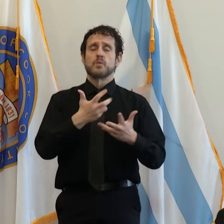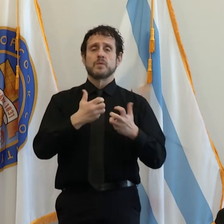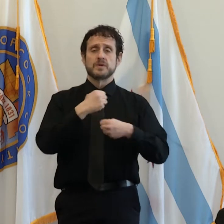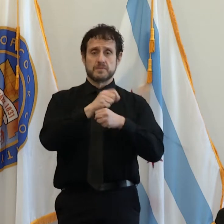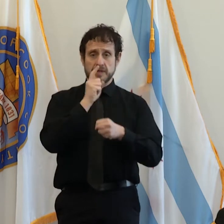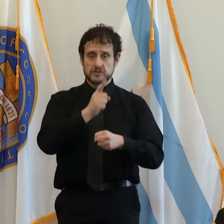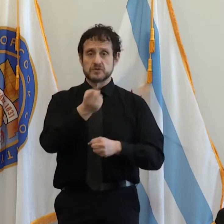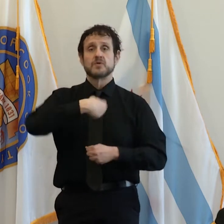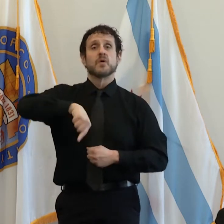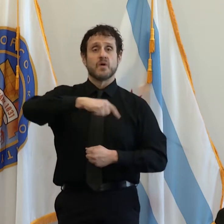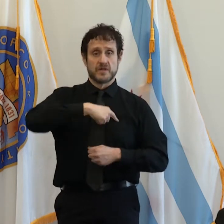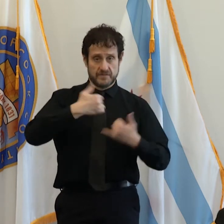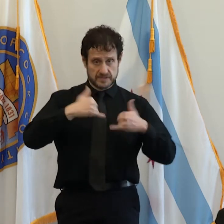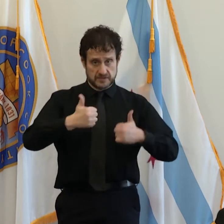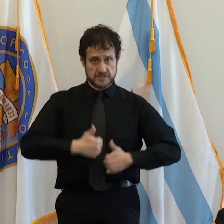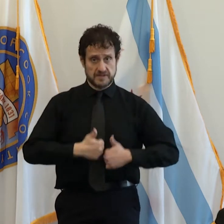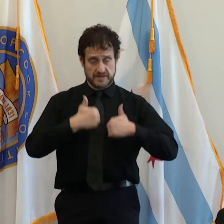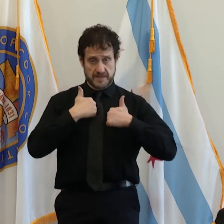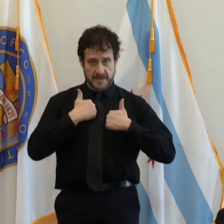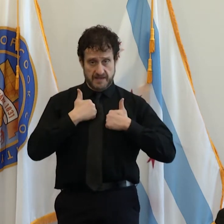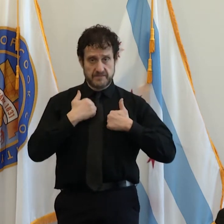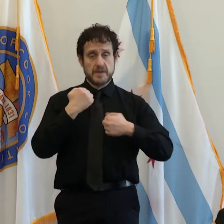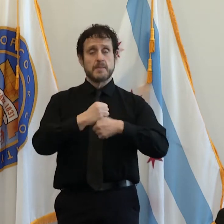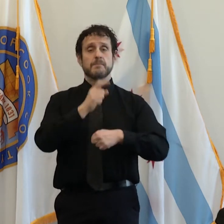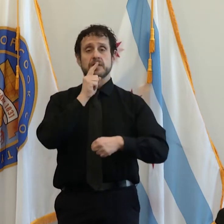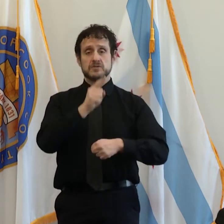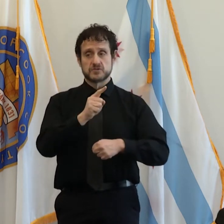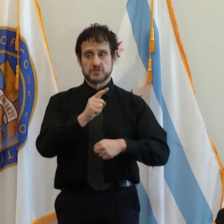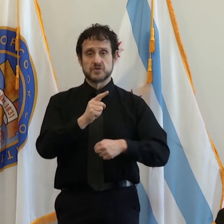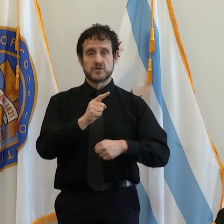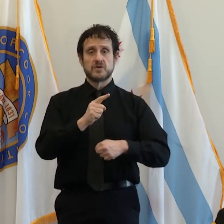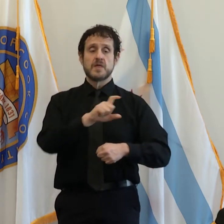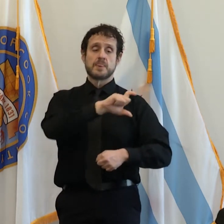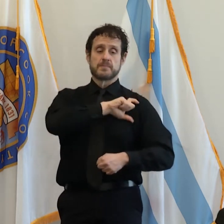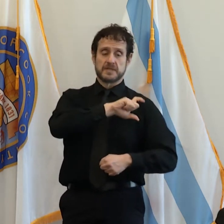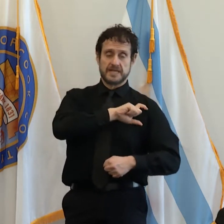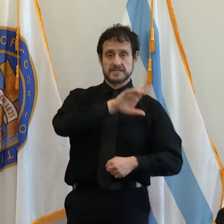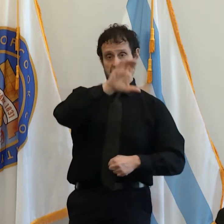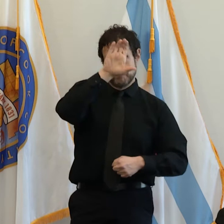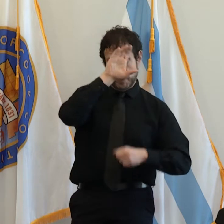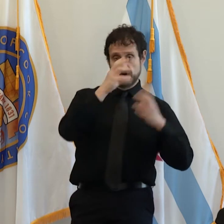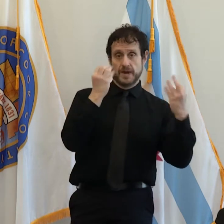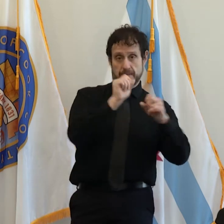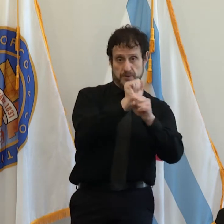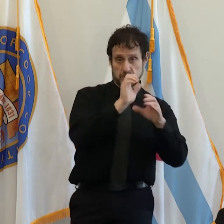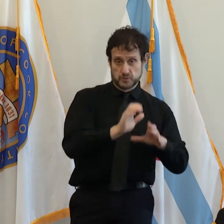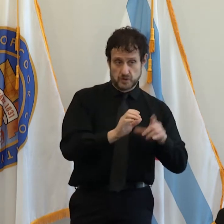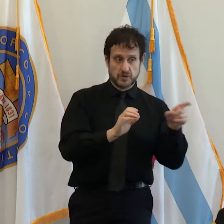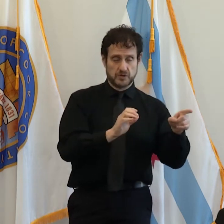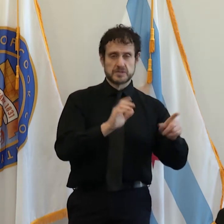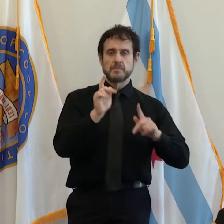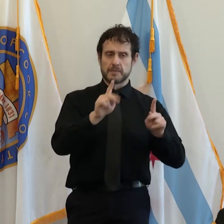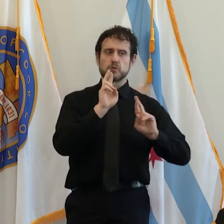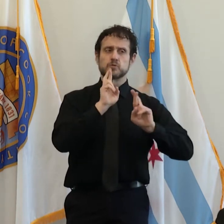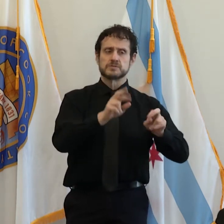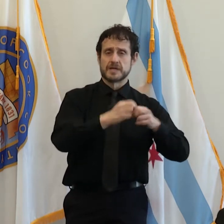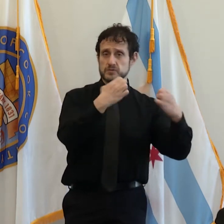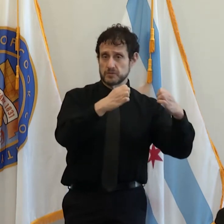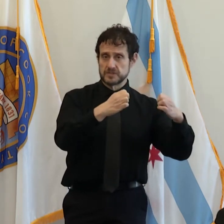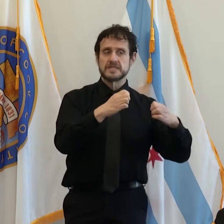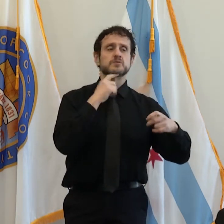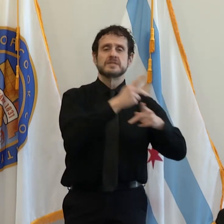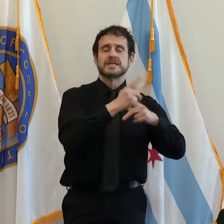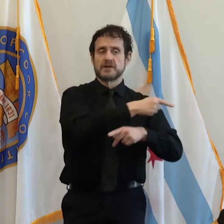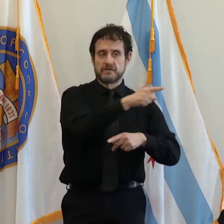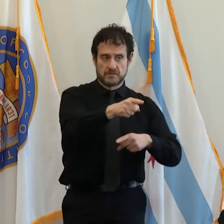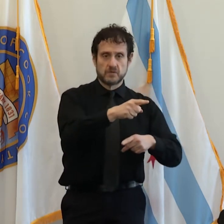around. We want to ensure that our first responders are taken care of first, and also those that are in our elderly facilities.